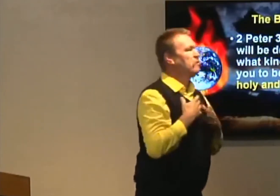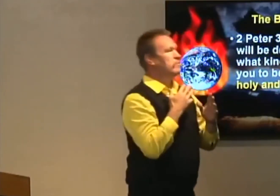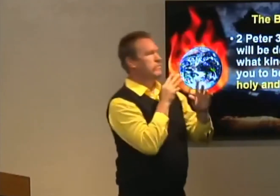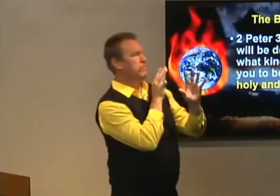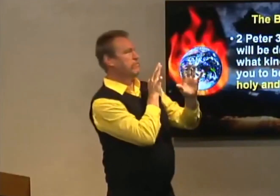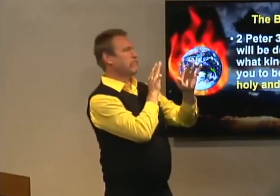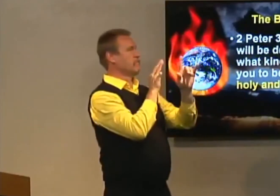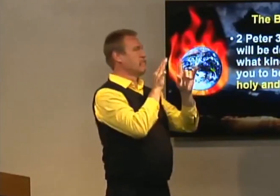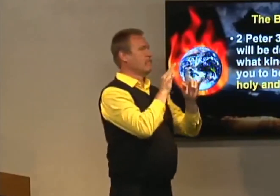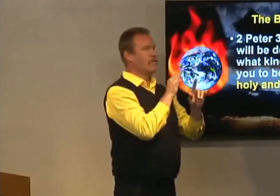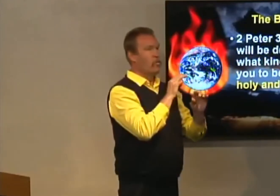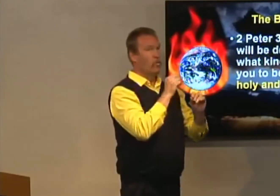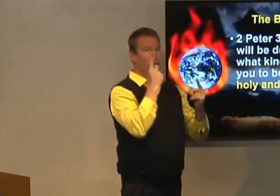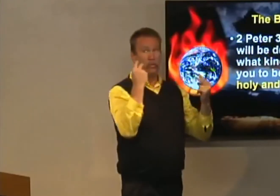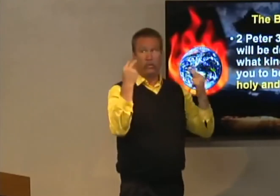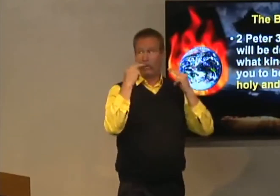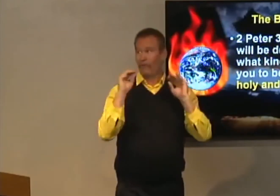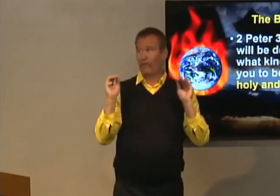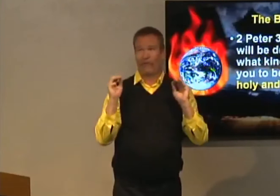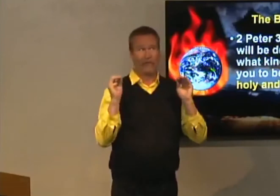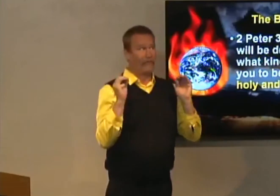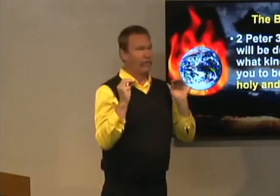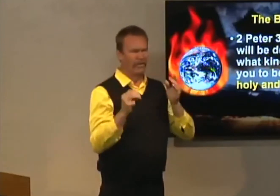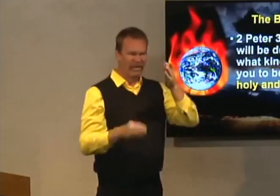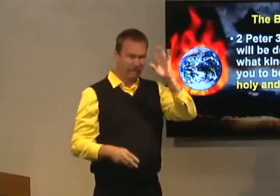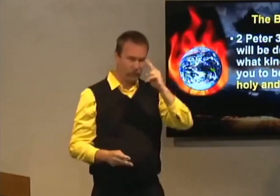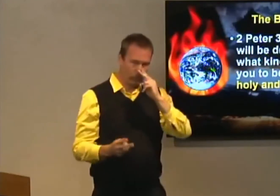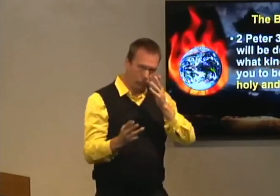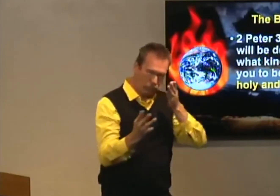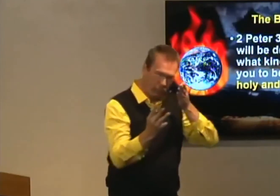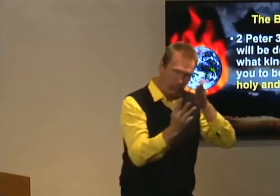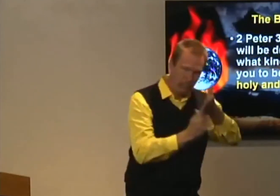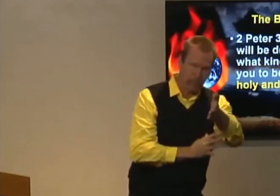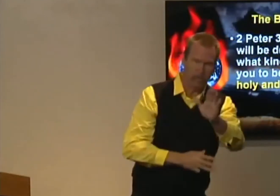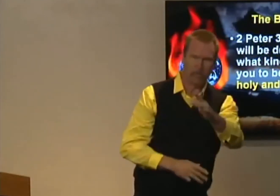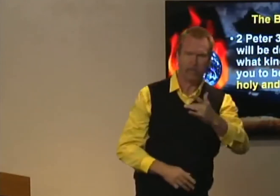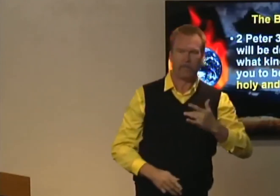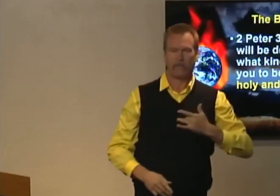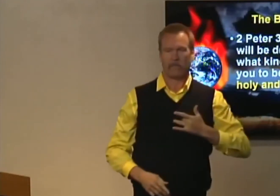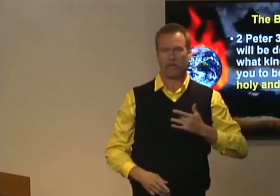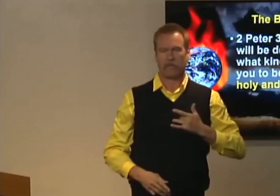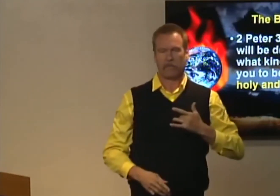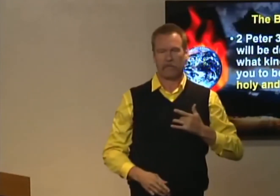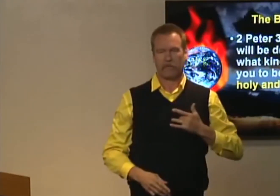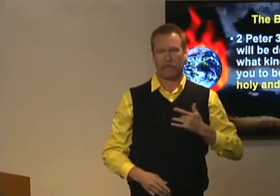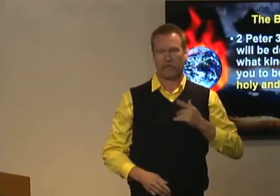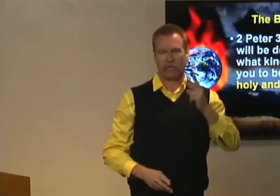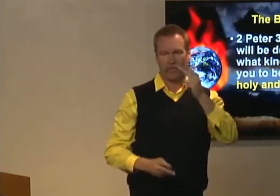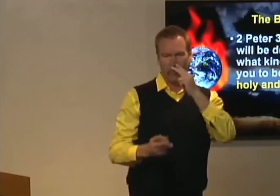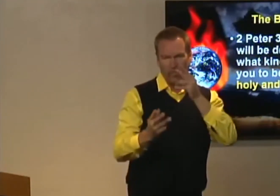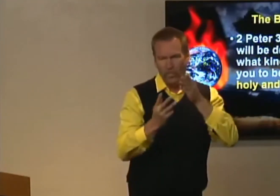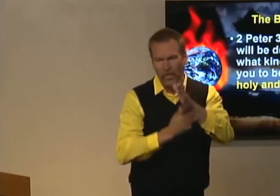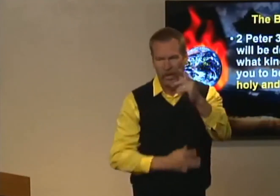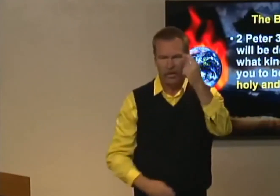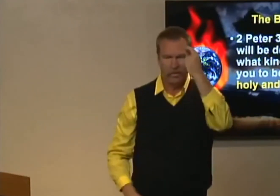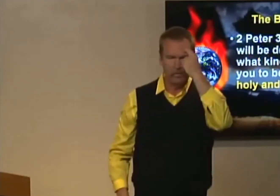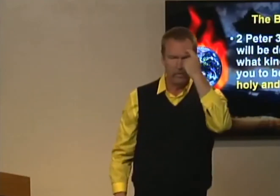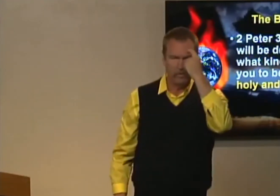deceive him. You cannot trick him. You cannot go around him and think, ooh, he's not going to see this. Nobody will look at. God looks straight